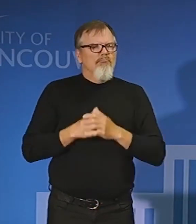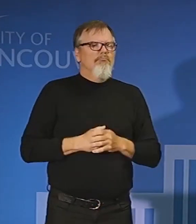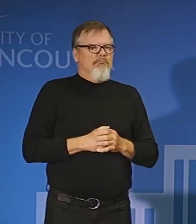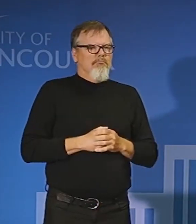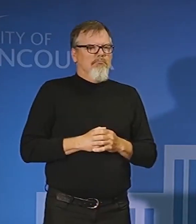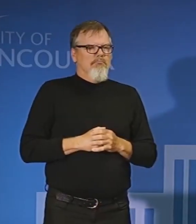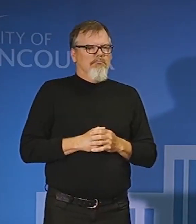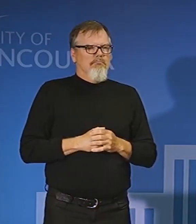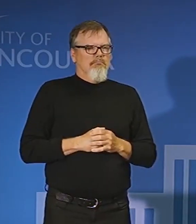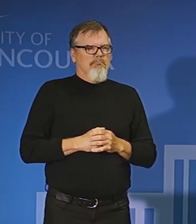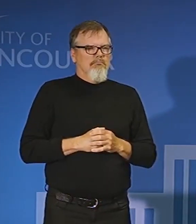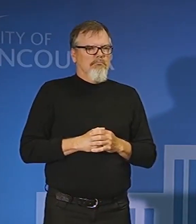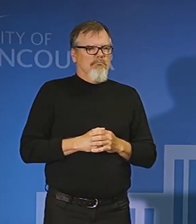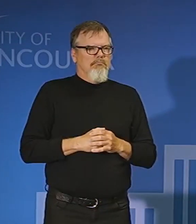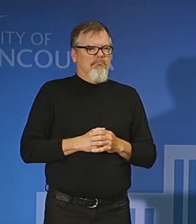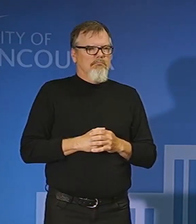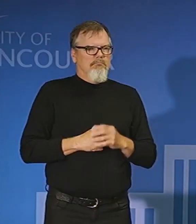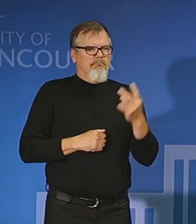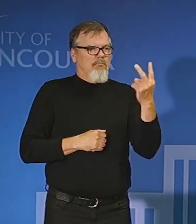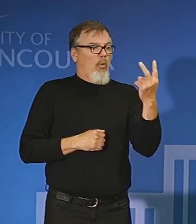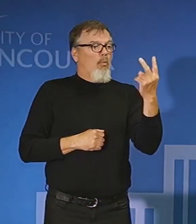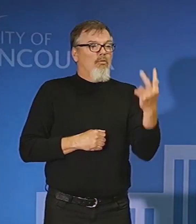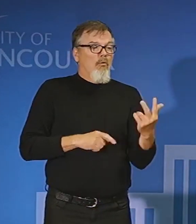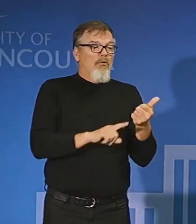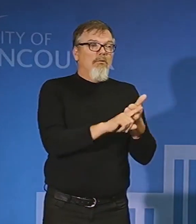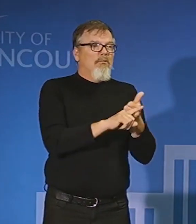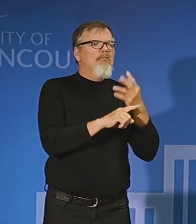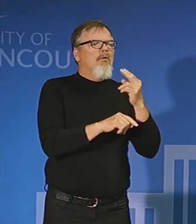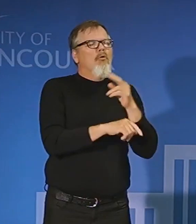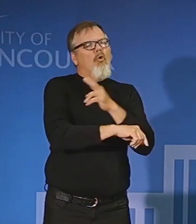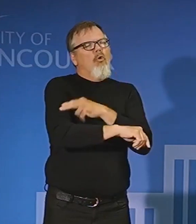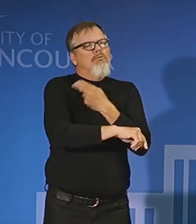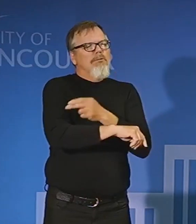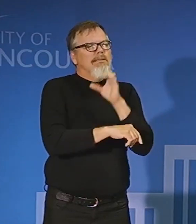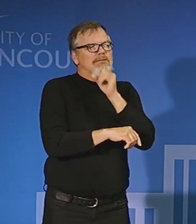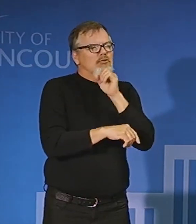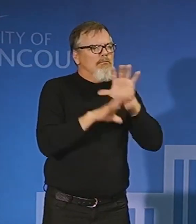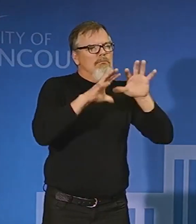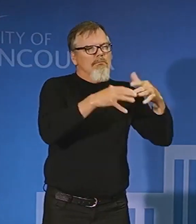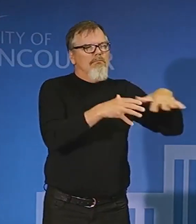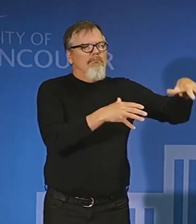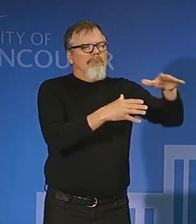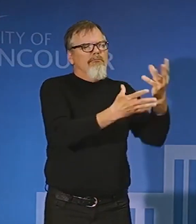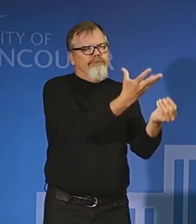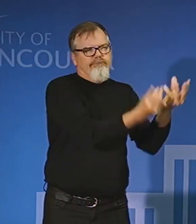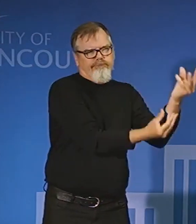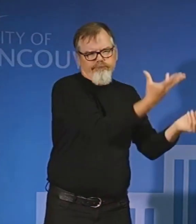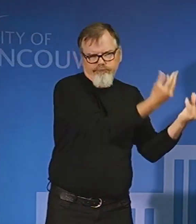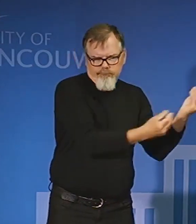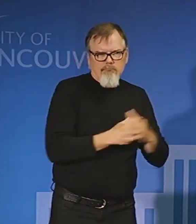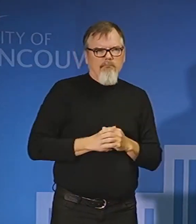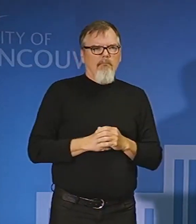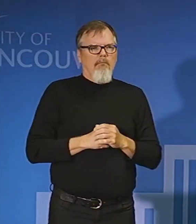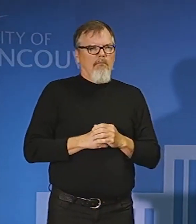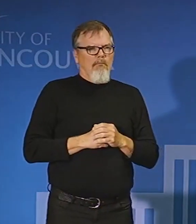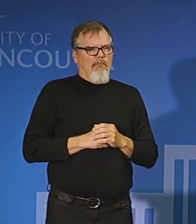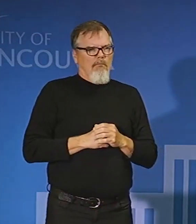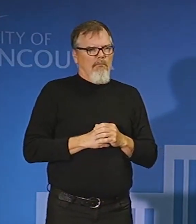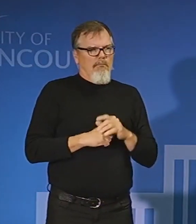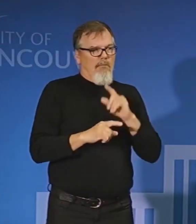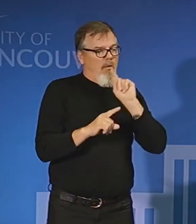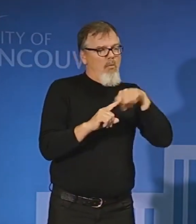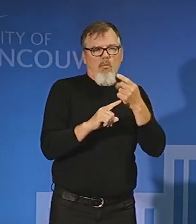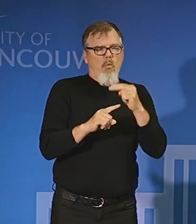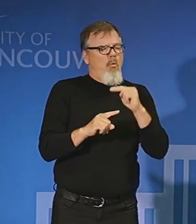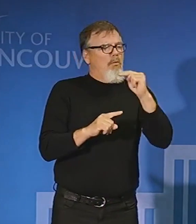we know, and this is not just here in our region, but across North America, that frail residents of long-term care are at the greatest risk for